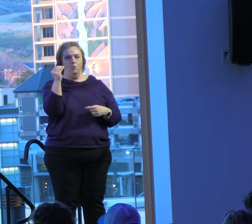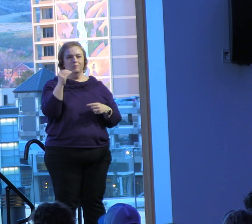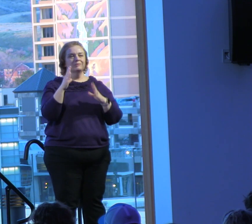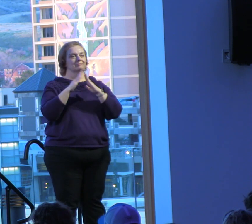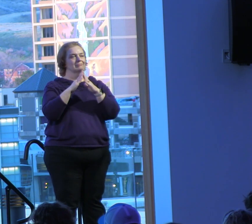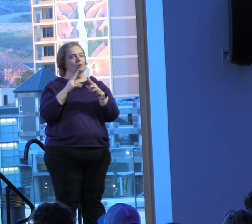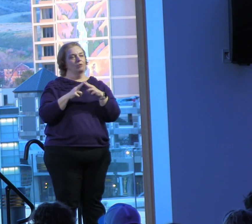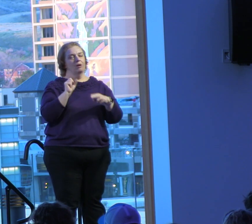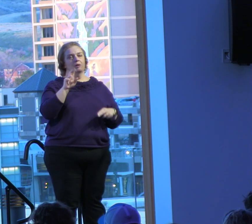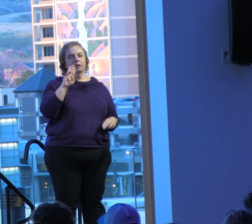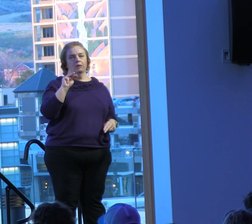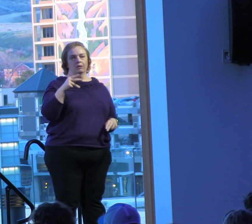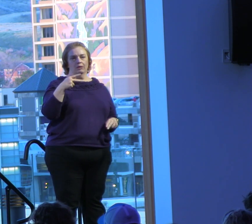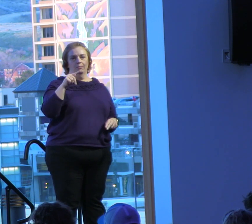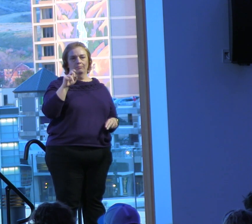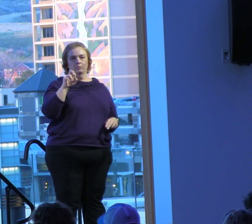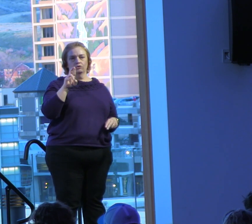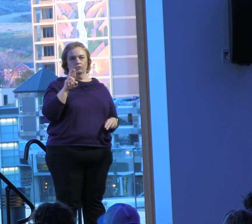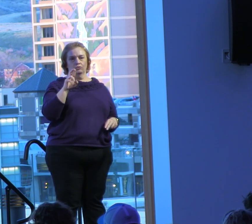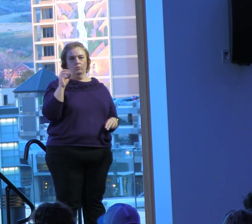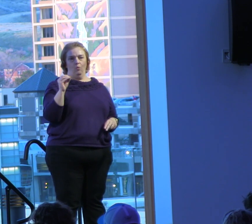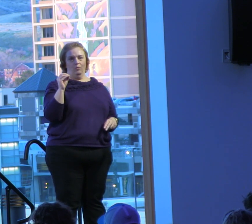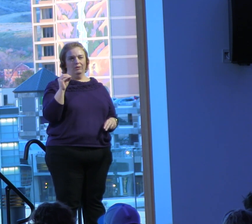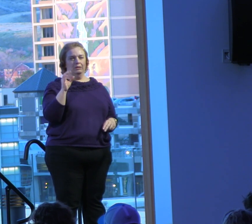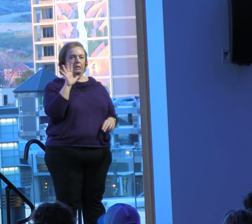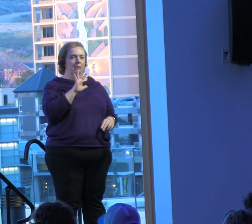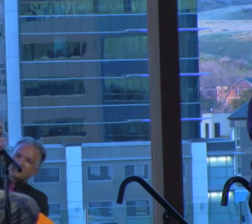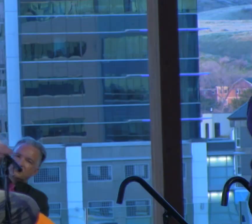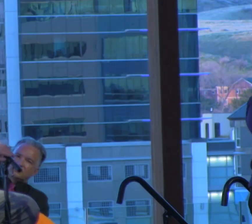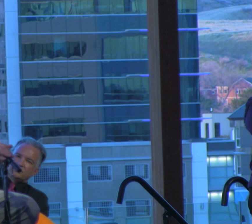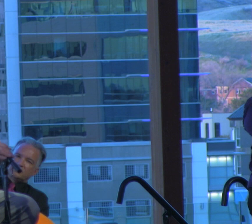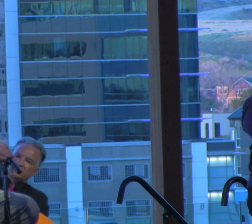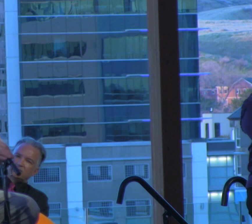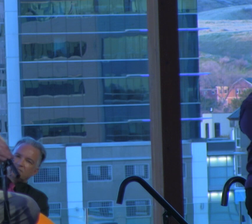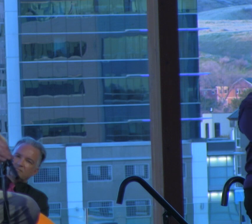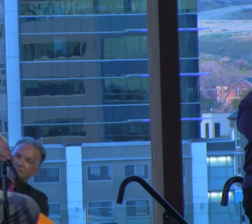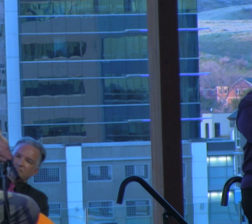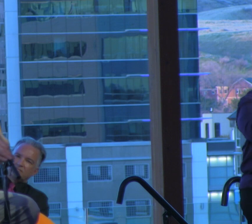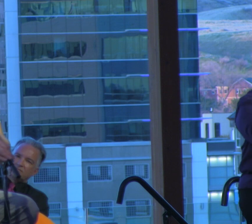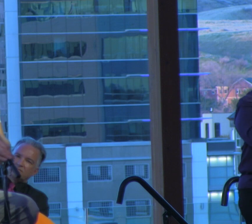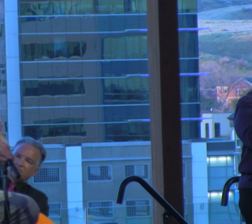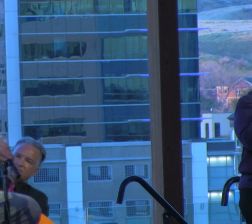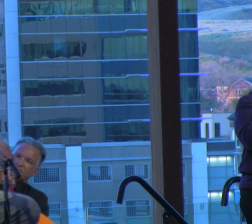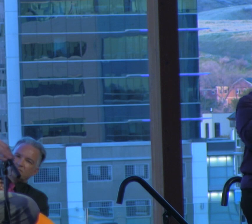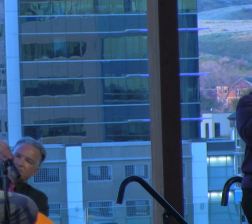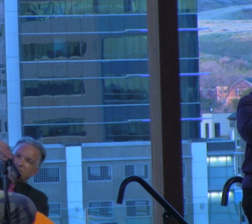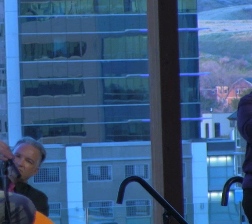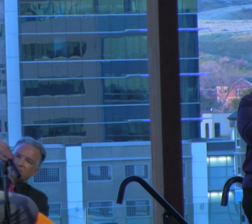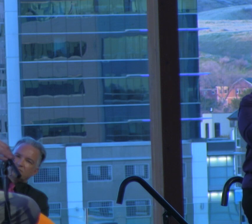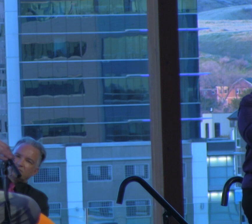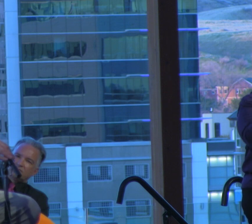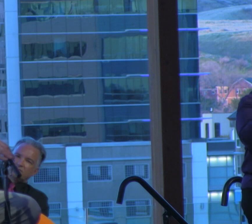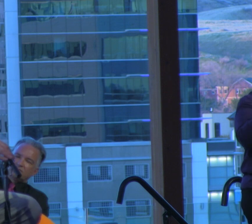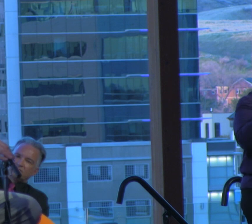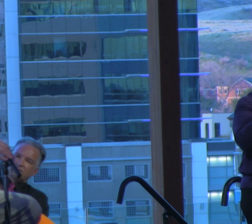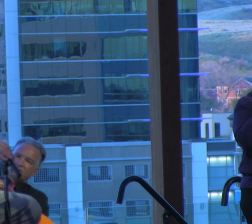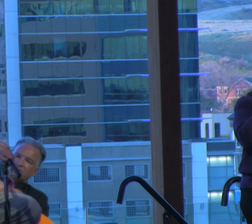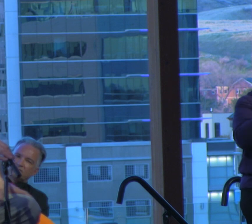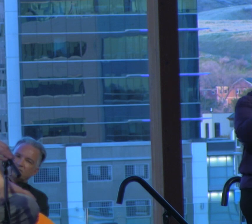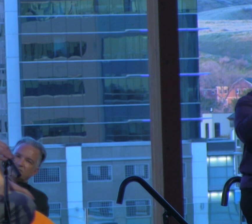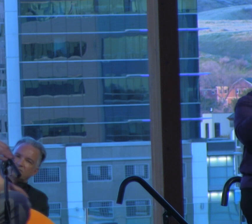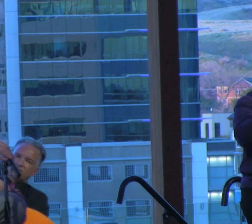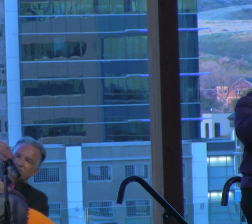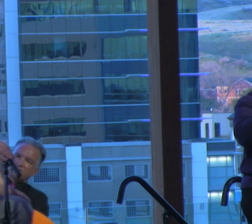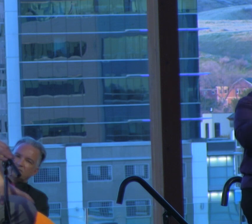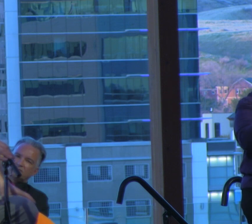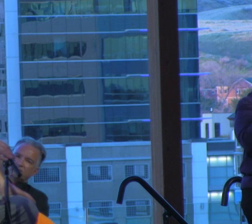if you don't know, is 2 hours roughly outside of Baker City, this small mountain town. It has a population of about 200 people. I like to